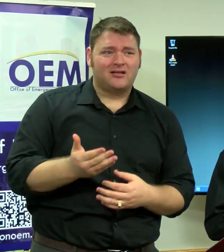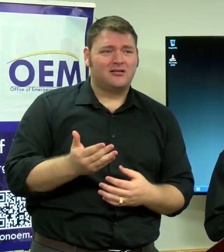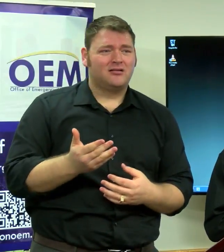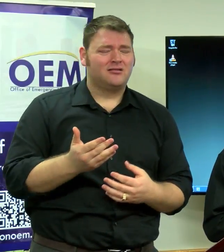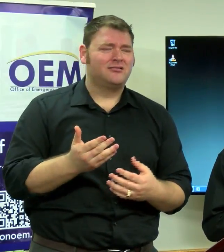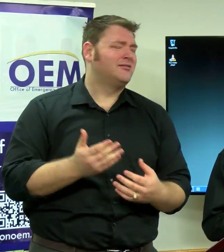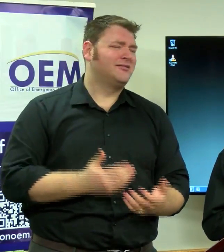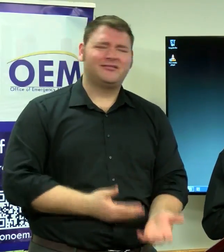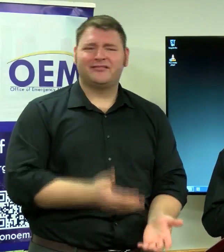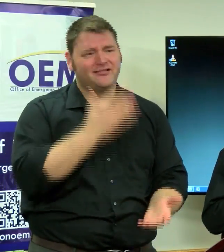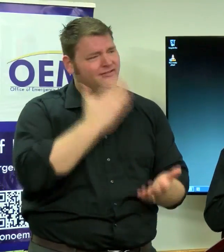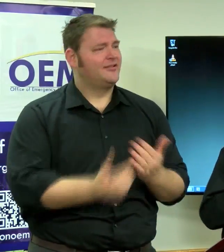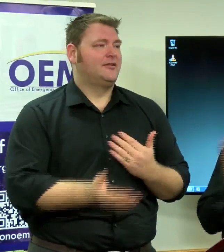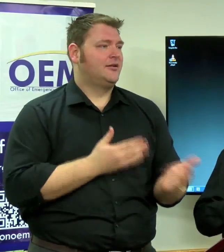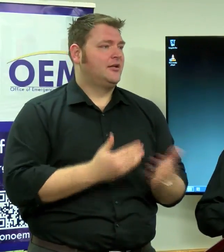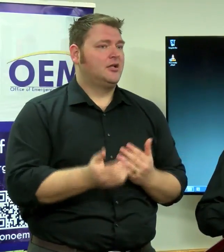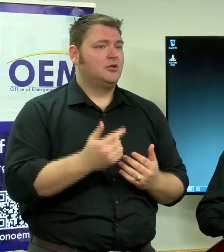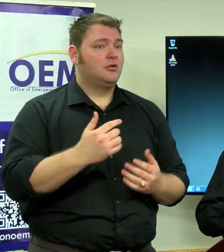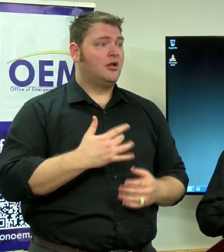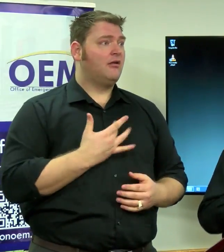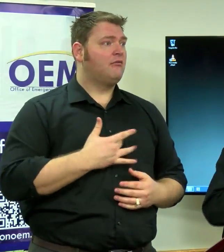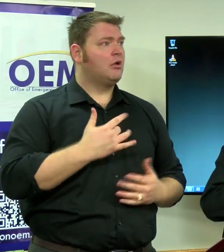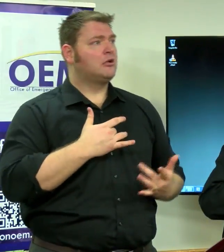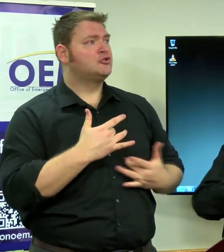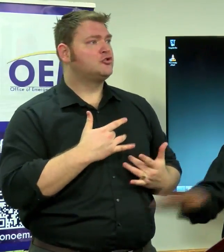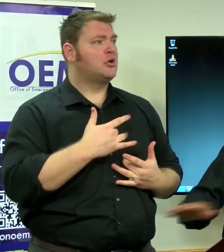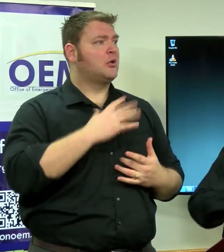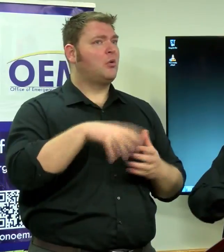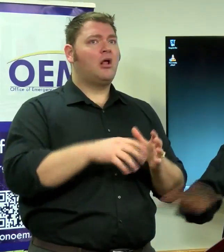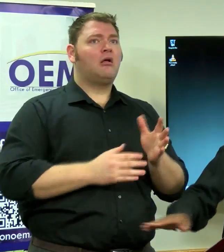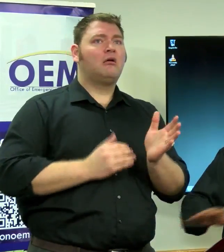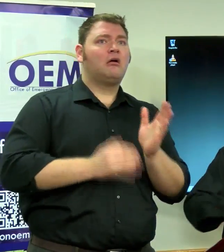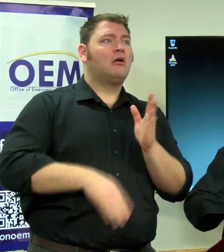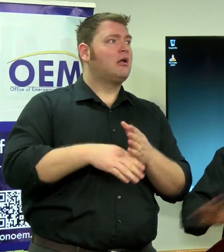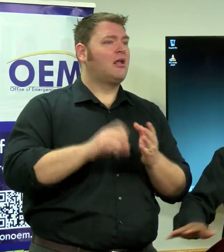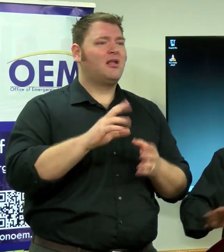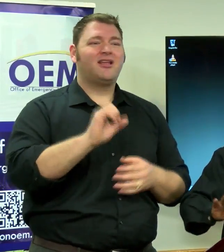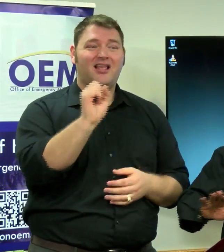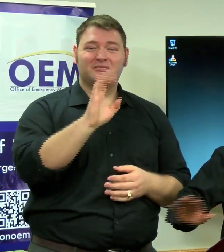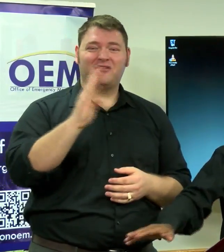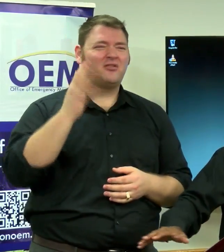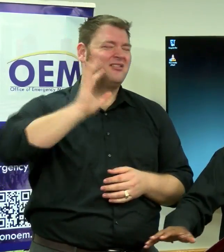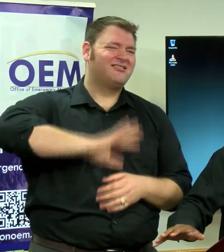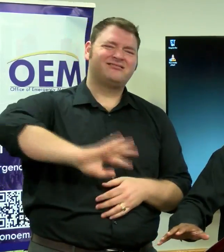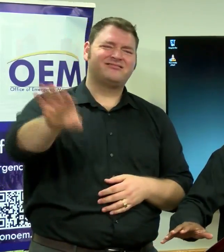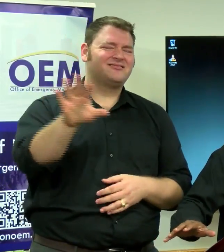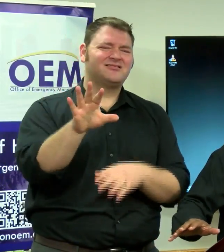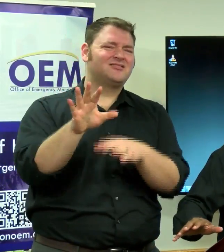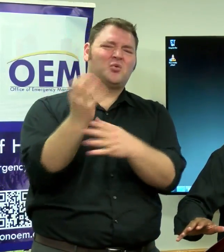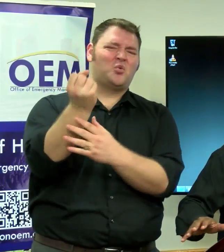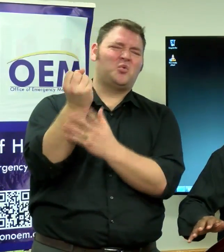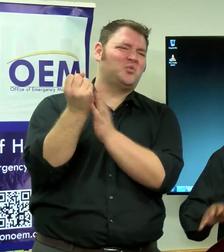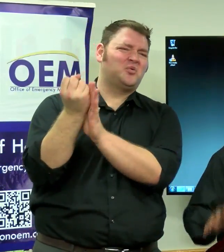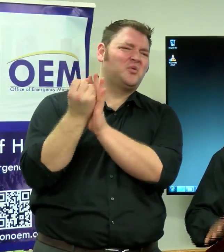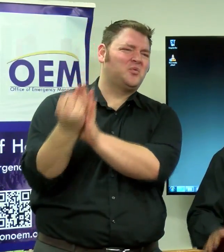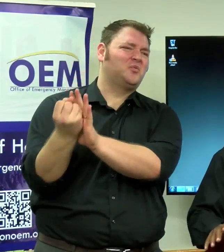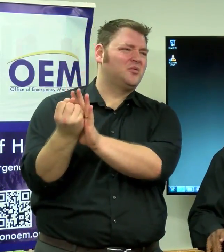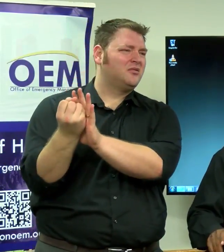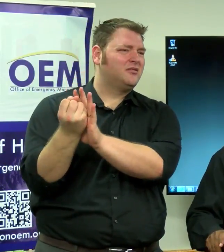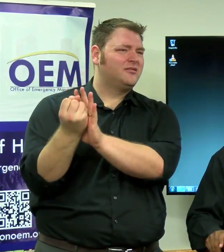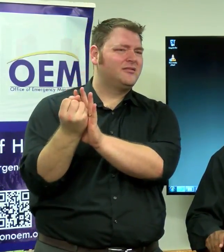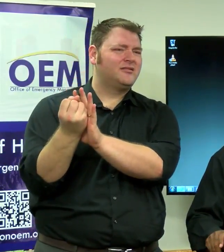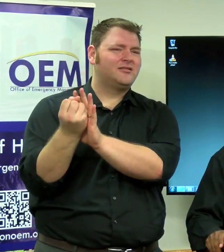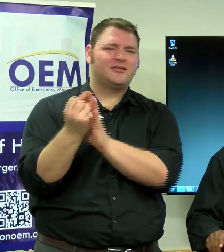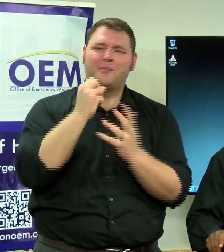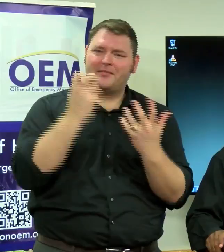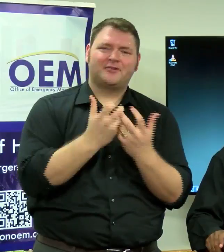you're concerned about SB4 or anything else. Put SB4 now in a shelf right now. Right now,